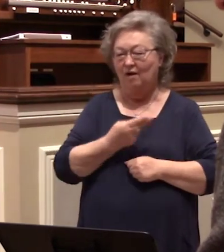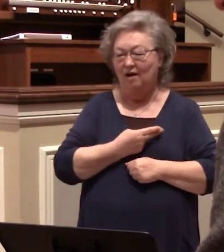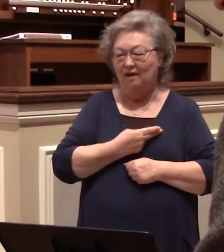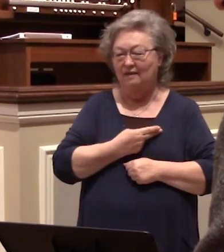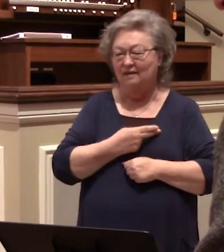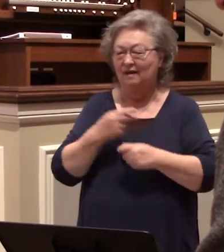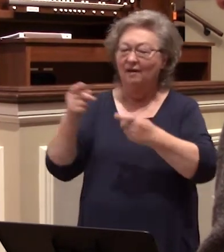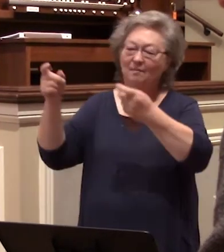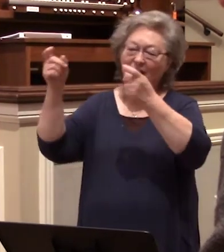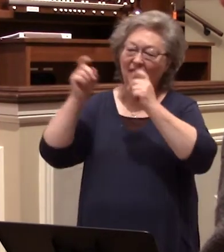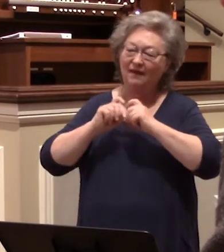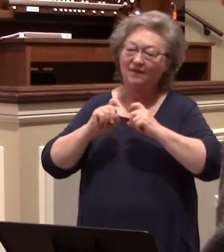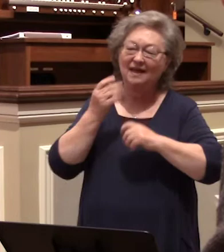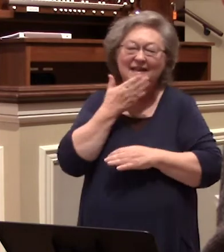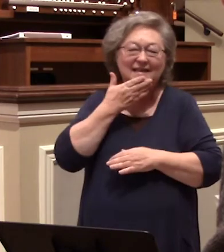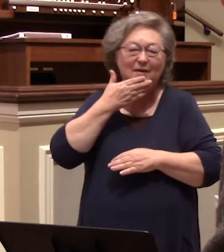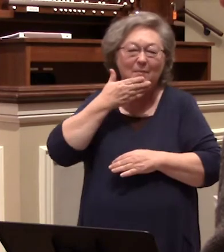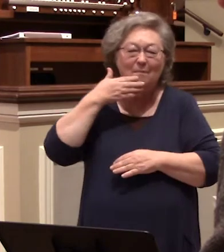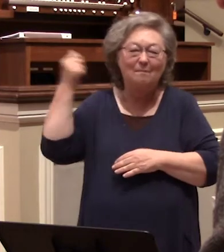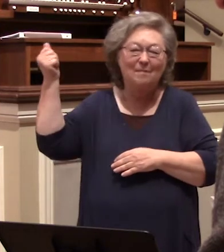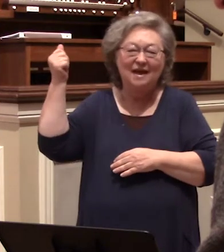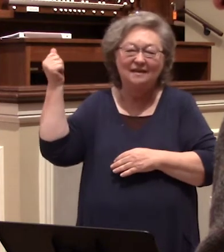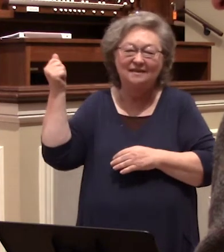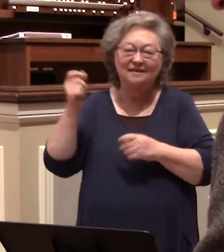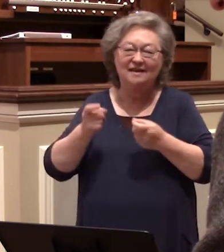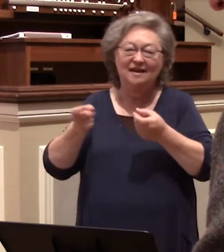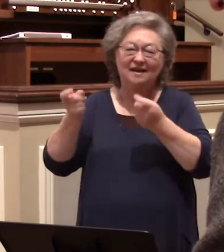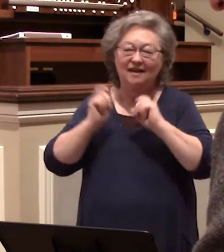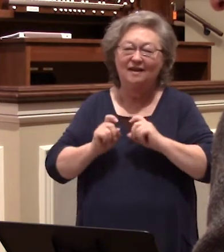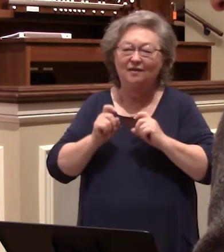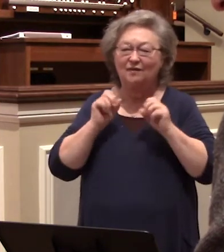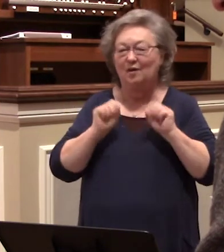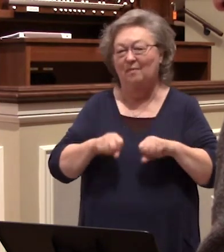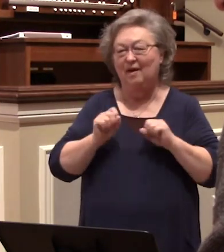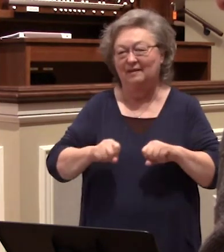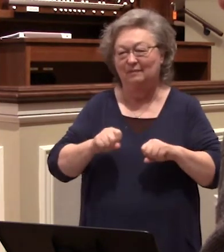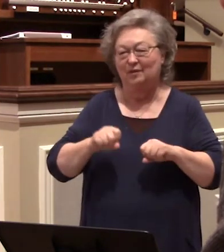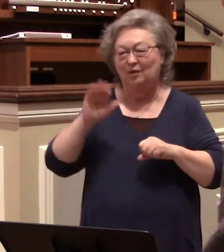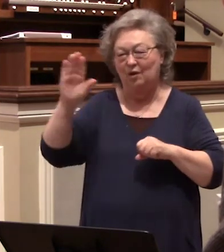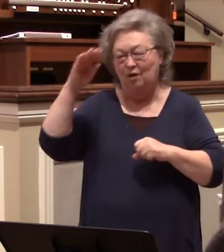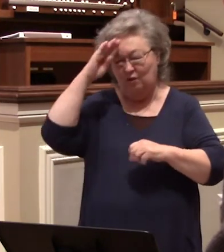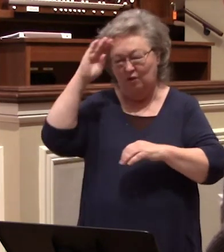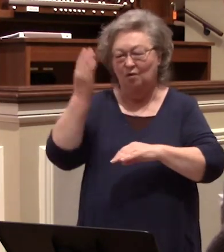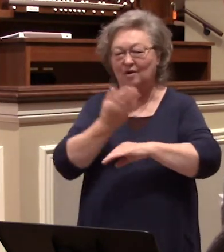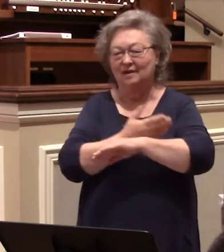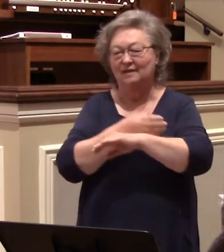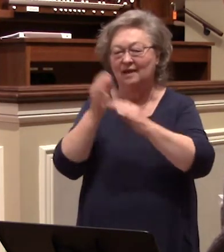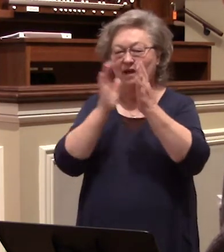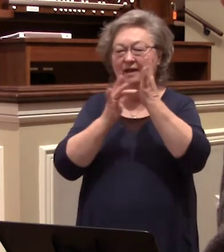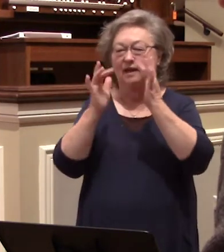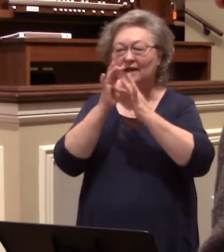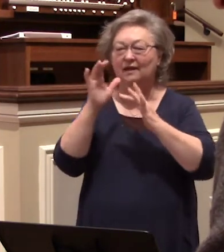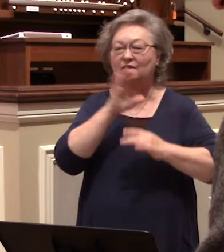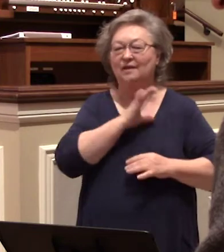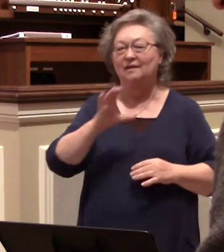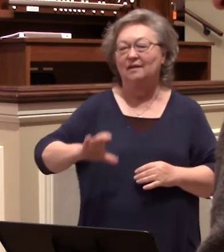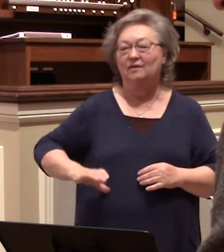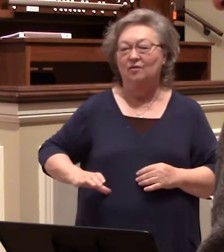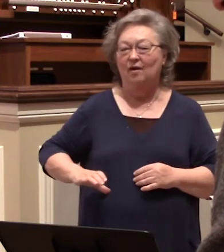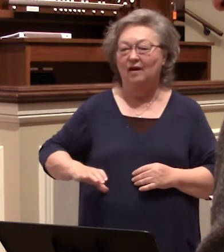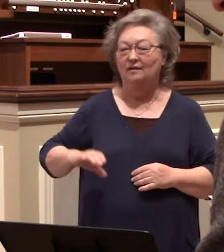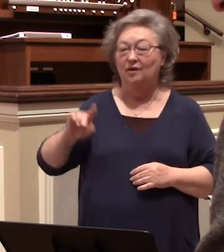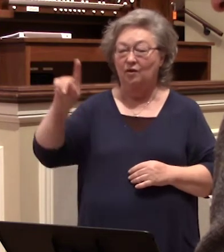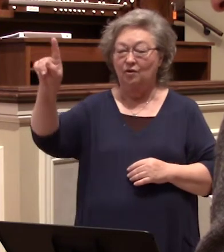best gift you could give, your only son, Jesus. And Father, we're amazed at how you came, that you came as a little bitty